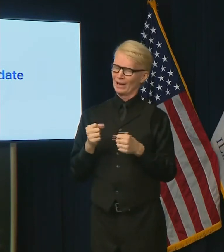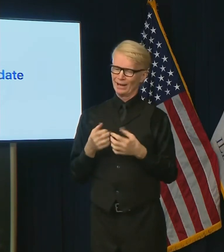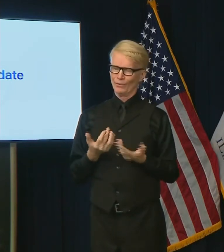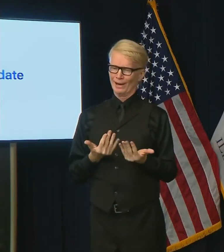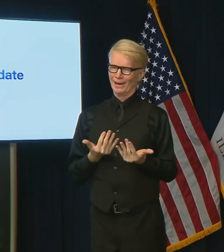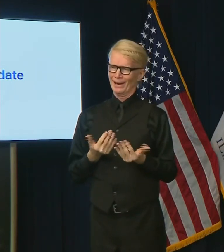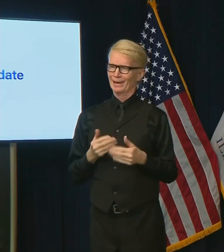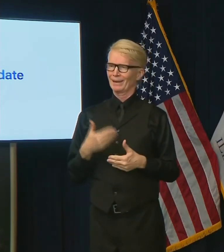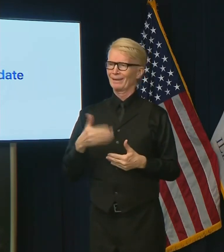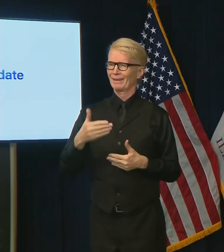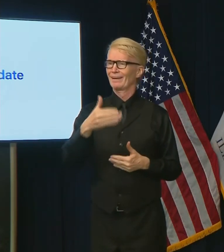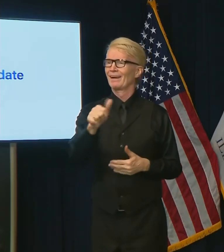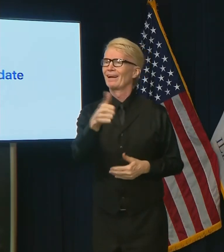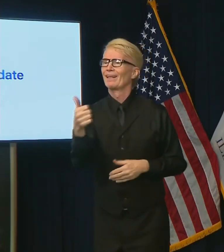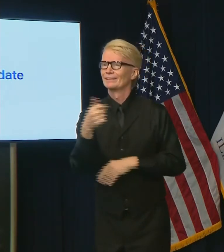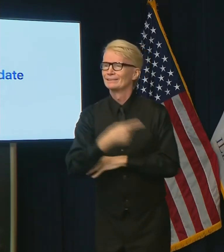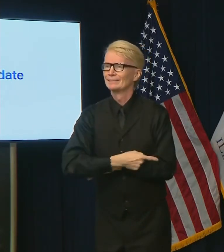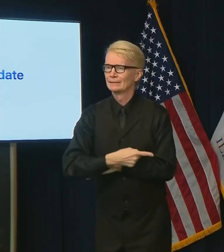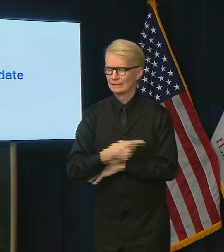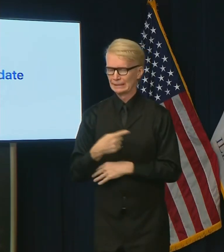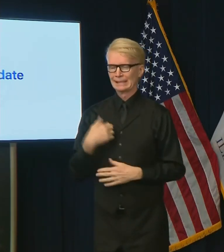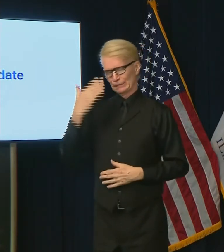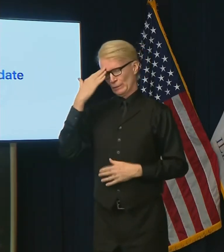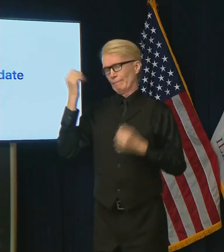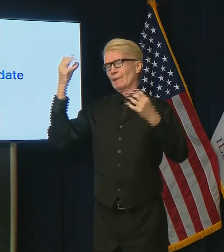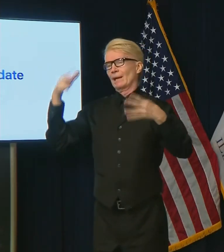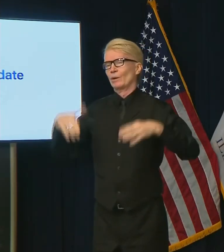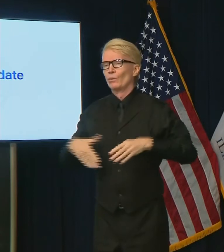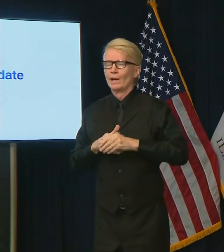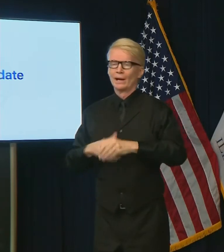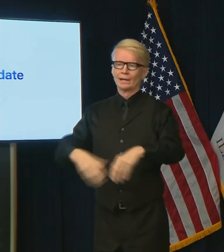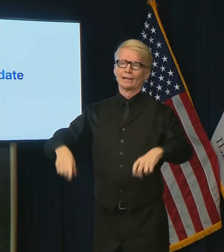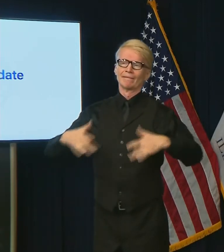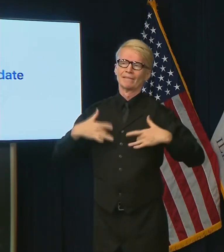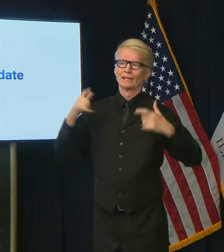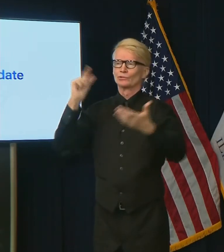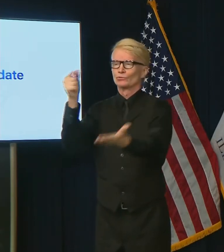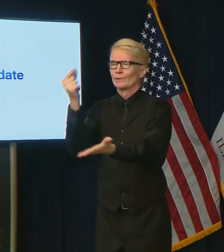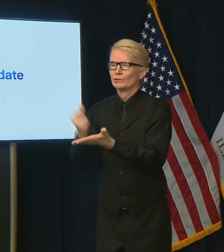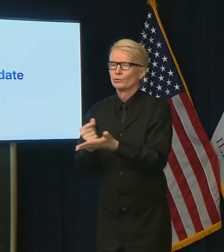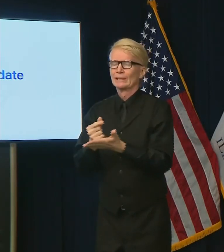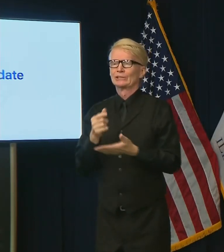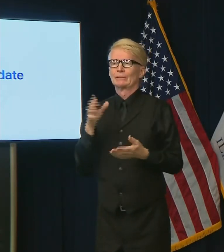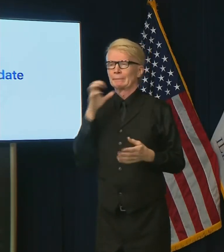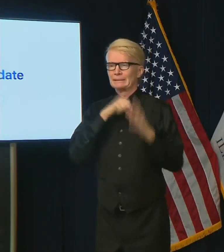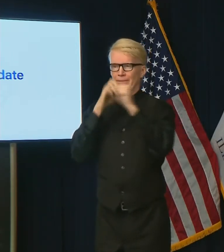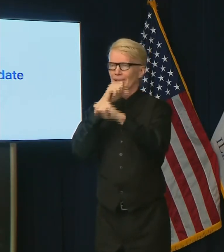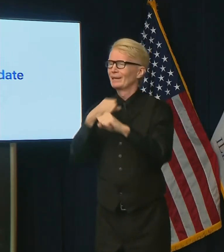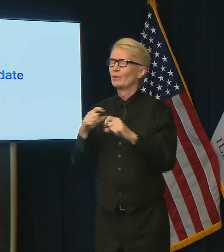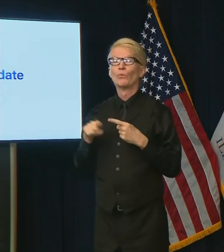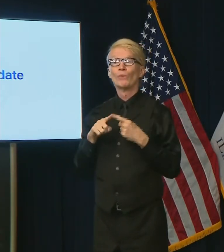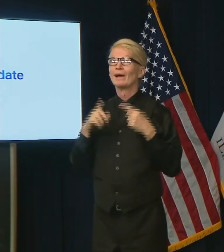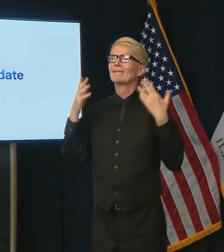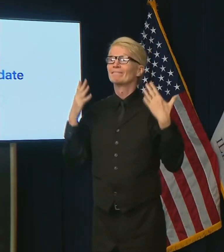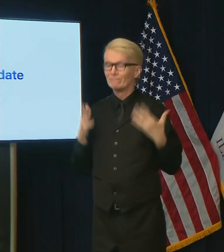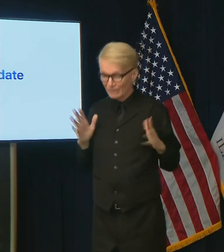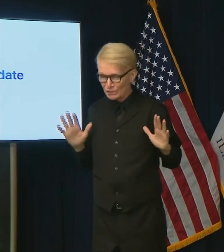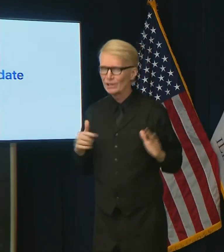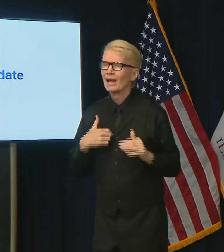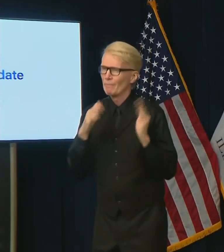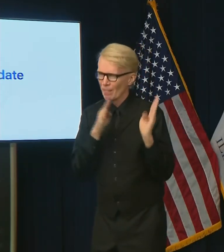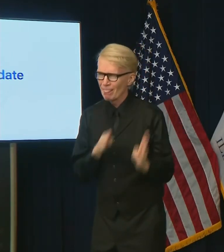have missed some events, graduations, wedding anniversaries, and I'm fully planning to celebrate those. It just is